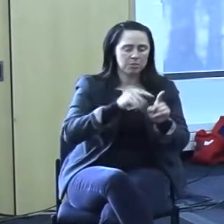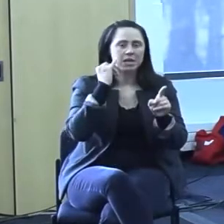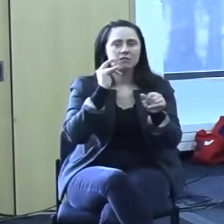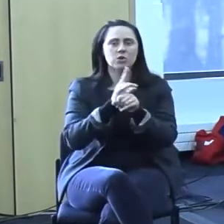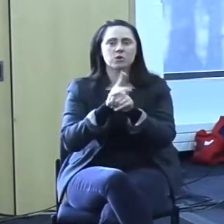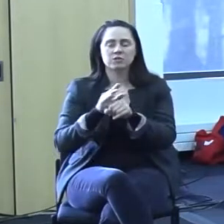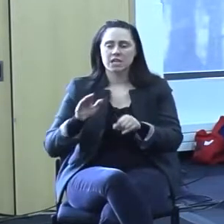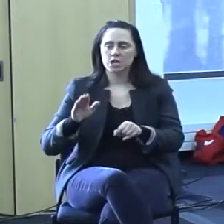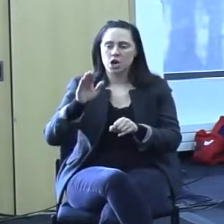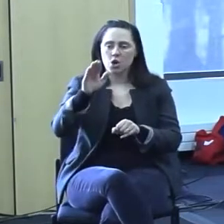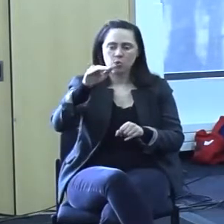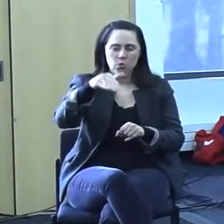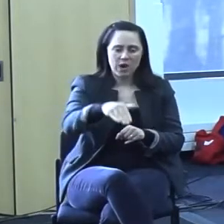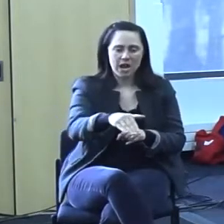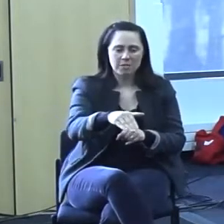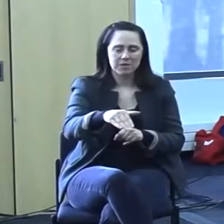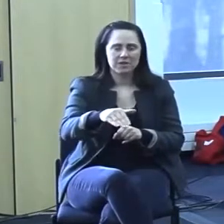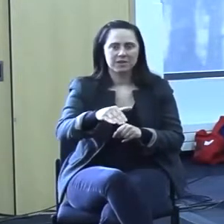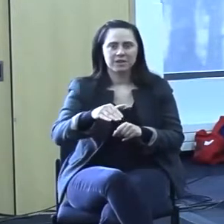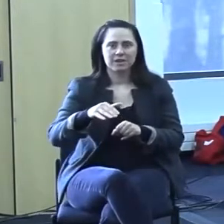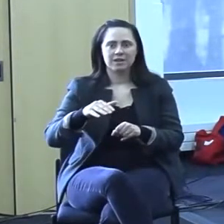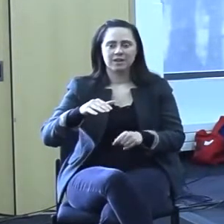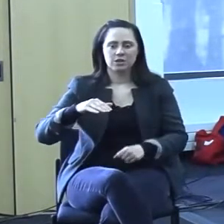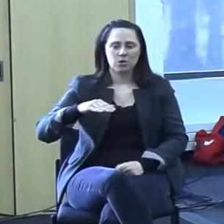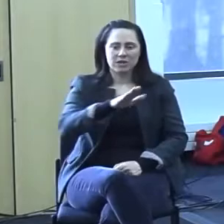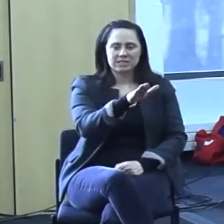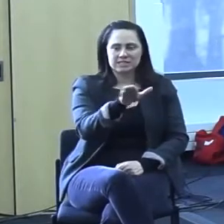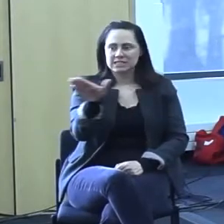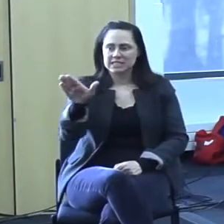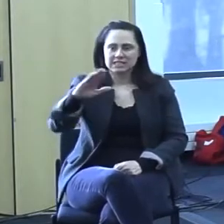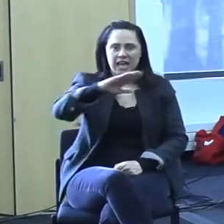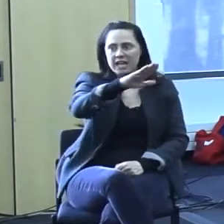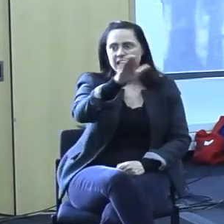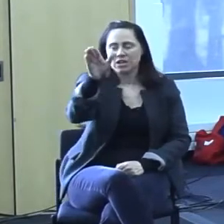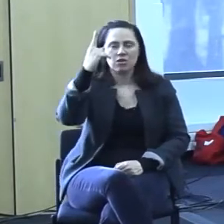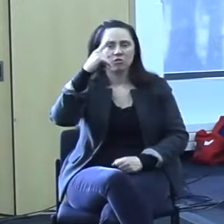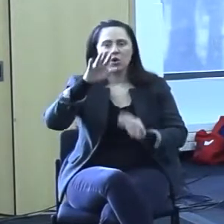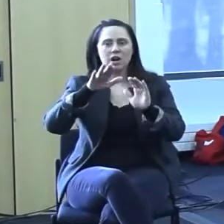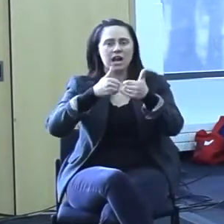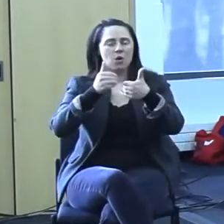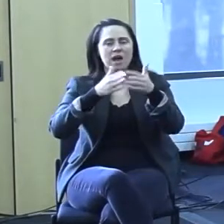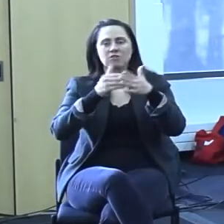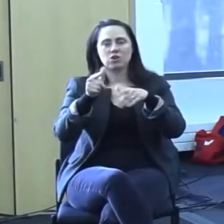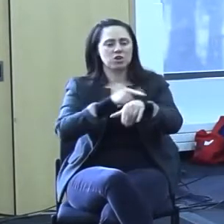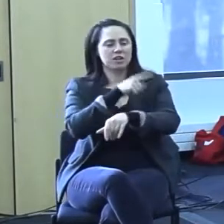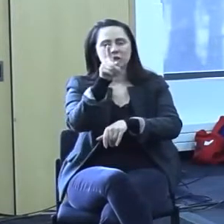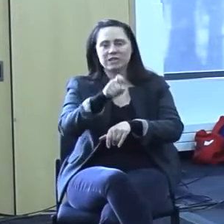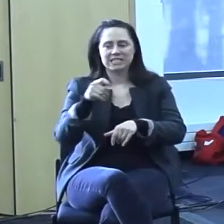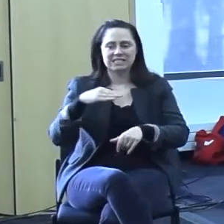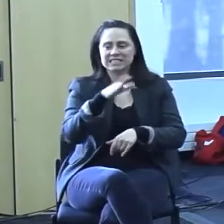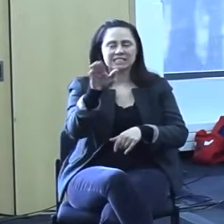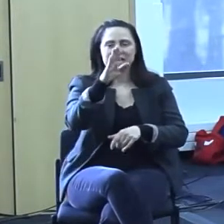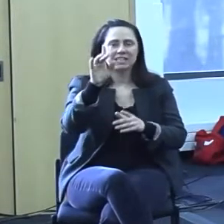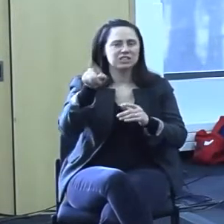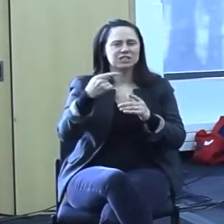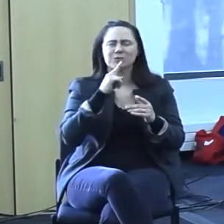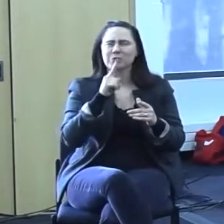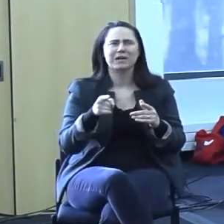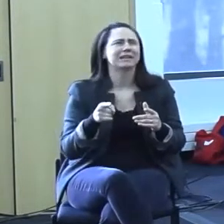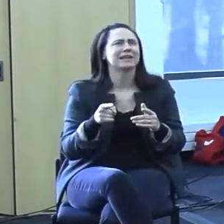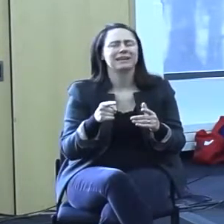the ramp, you're literally going like zigzagging for however long you need to zigzag. And it's just